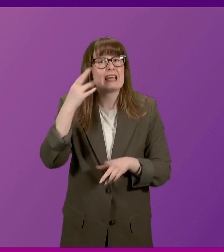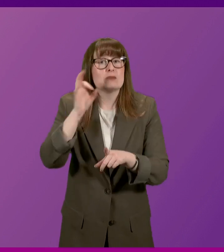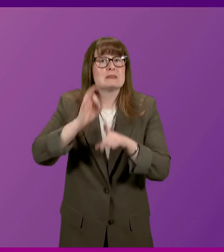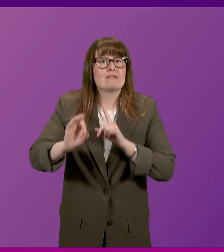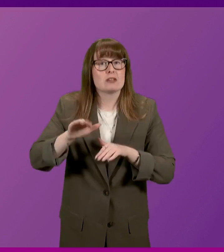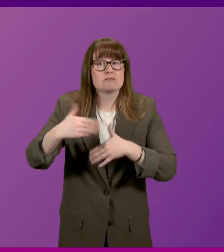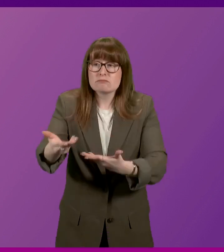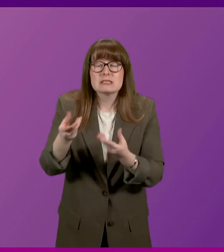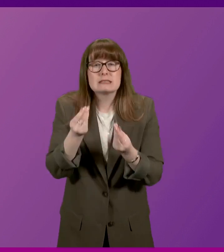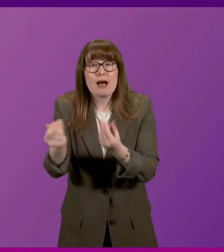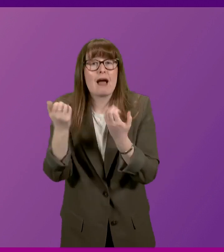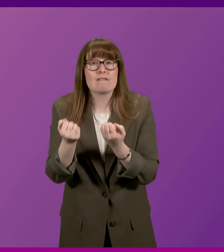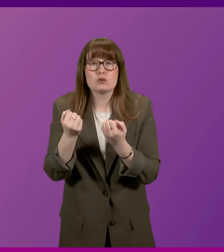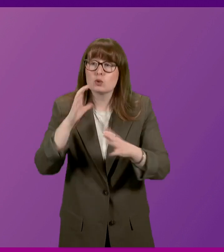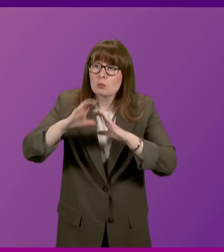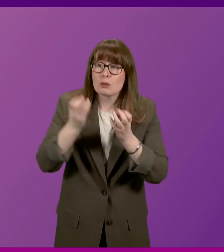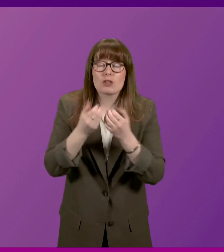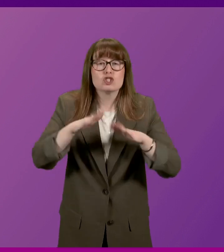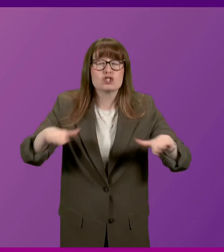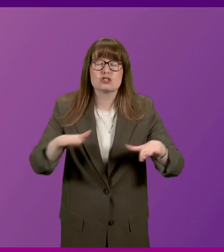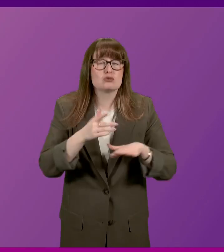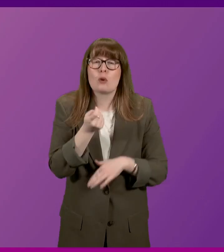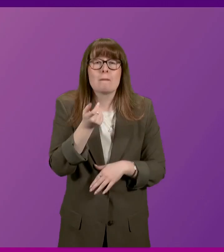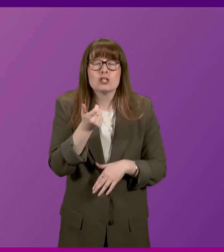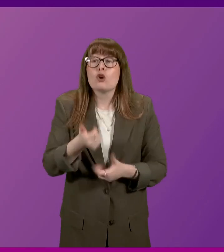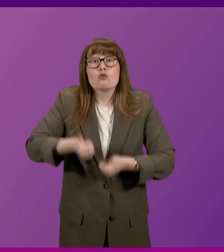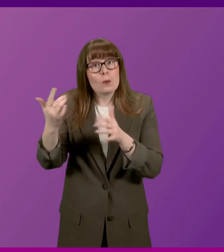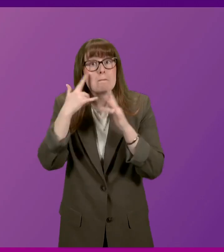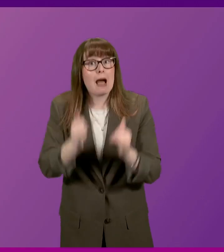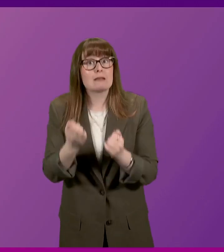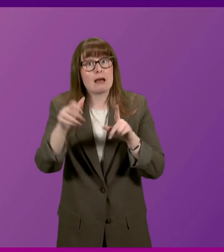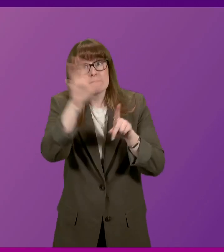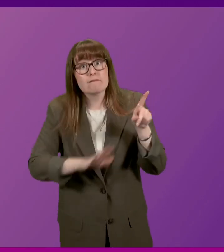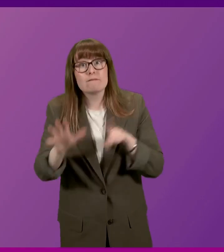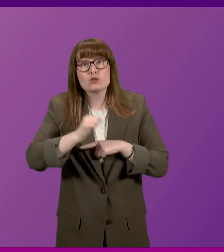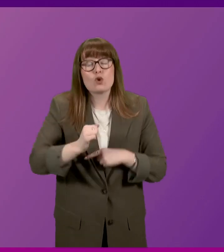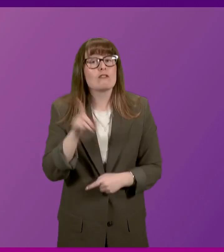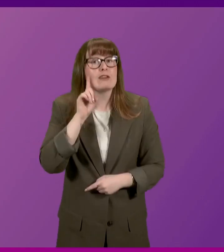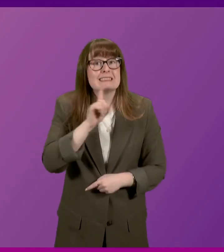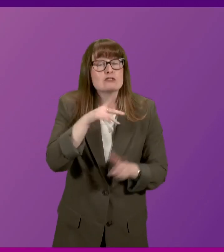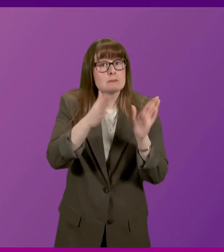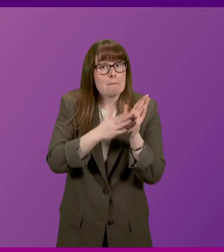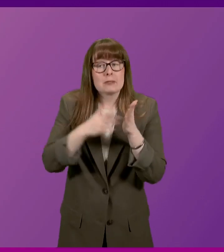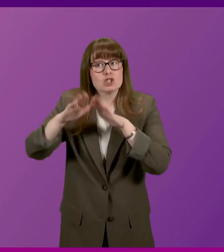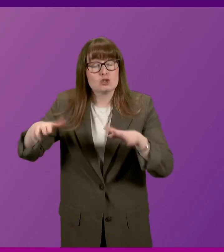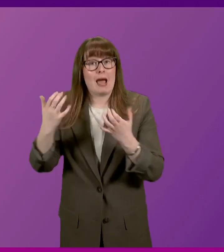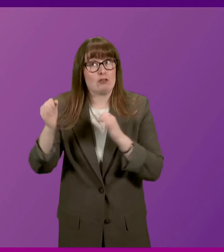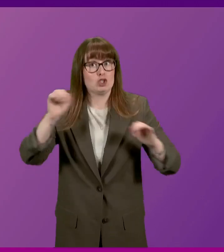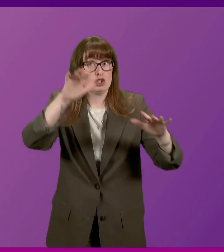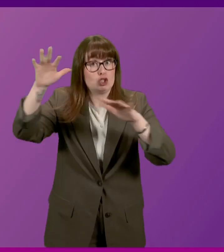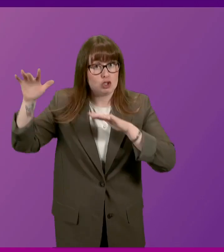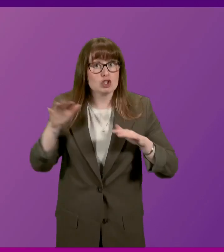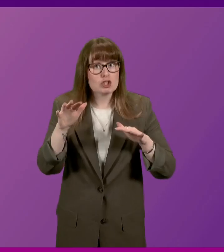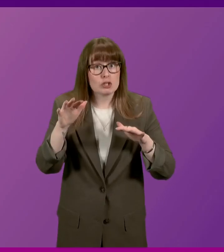on communicating with children. We have some really good pilots in Scotland for hearing mothers and children, group work